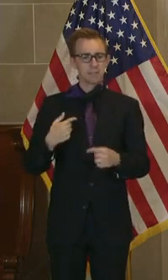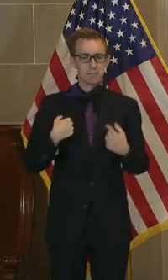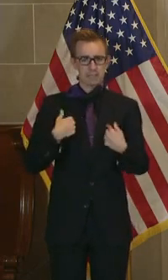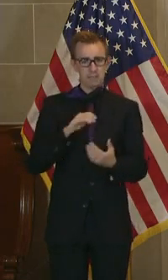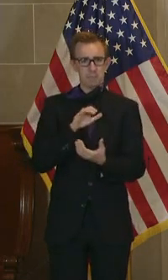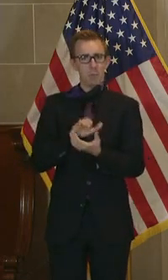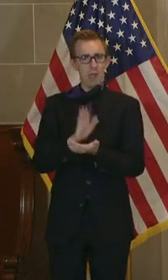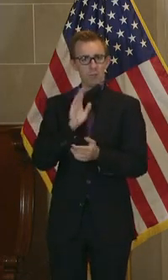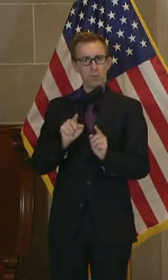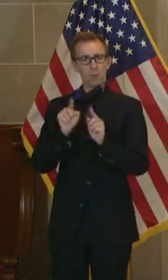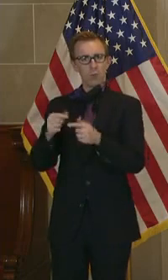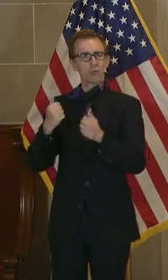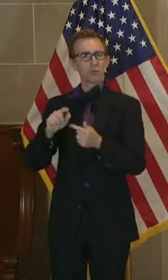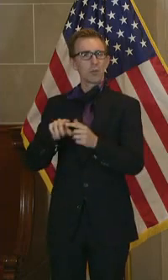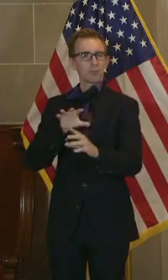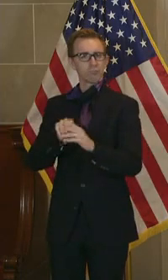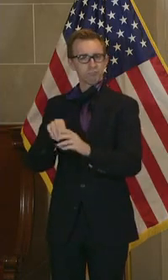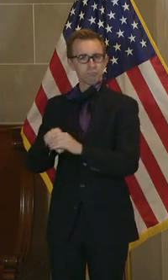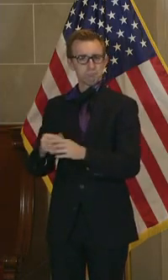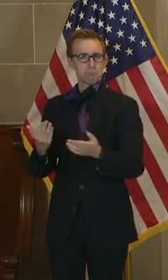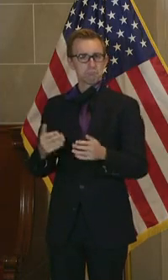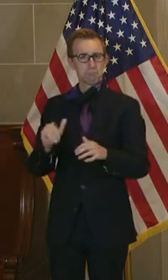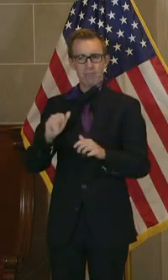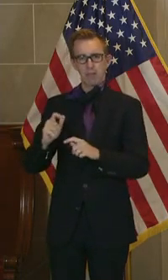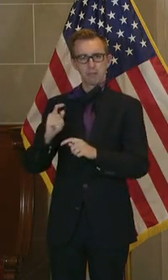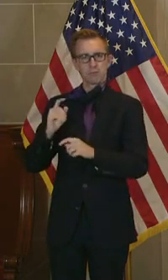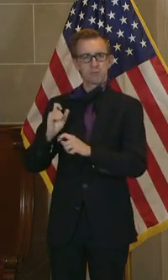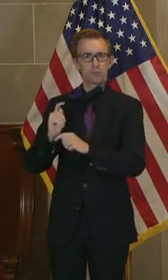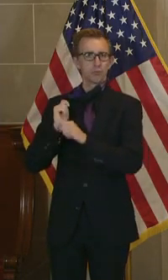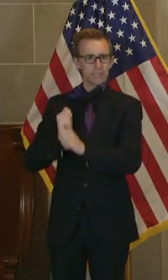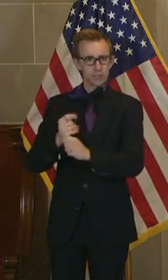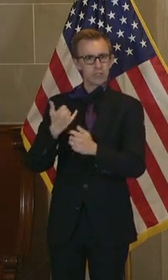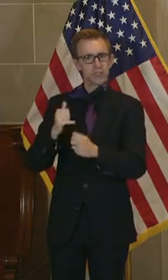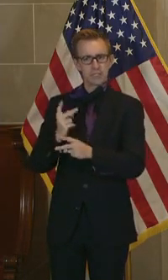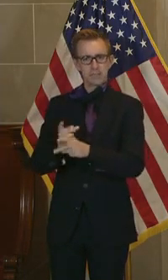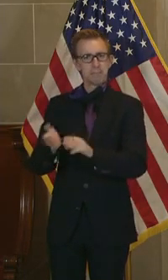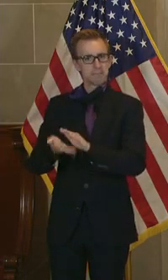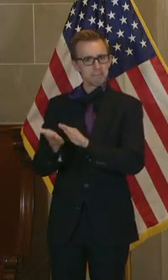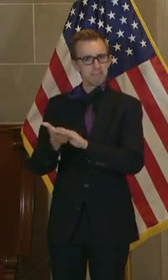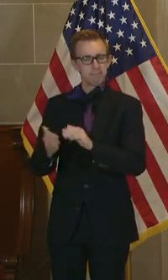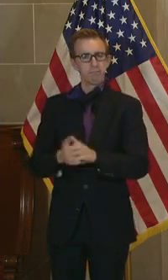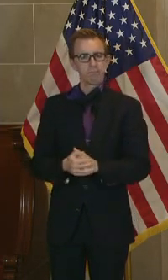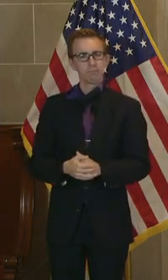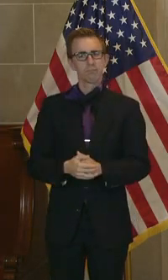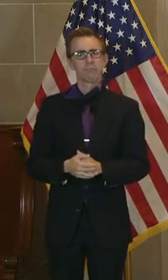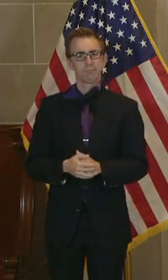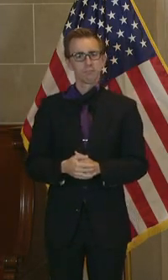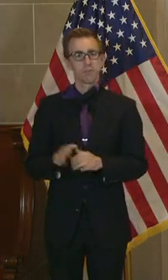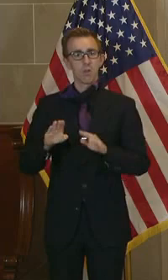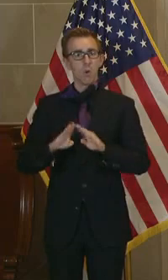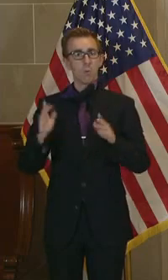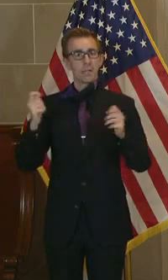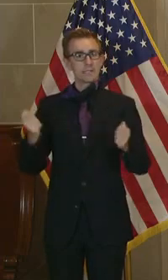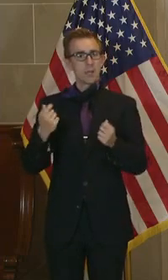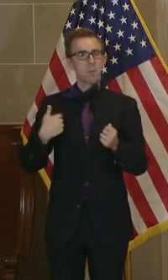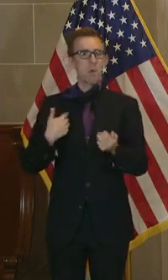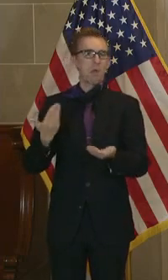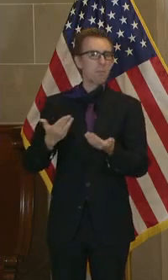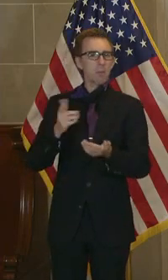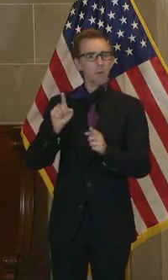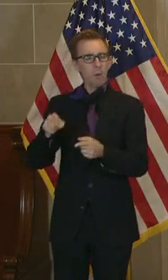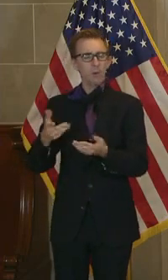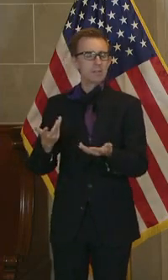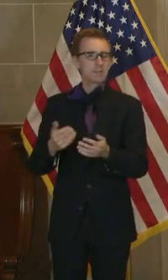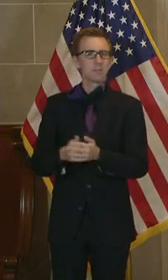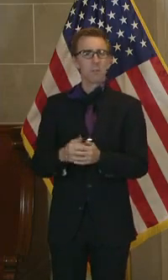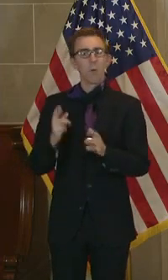tried to be a part of, and we'll continue to do that tradition. The open ceremonies I know will be there, but hopefully by that time things are